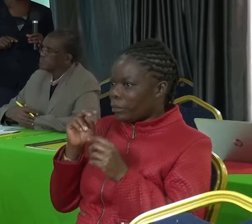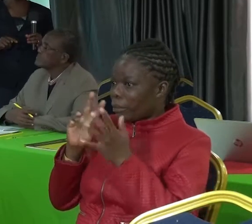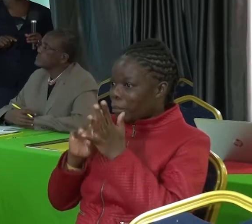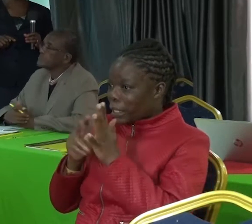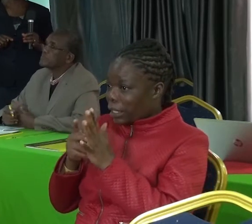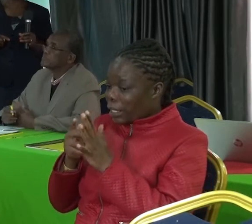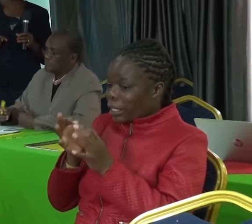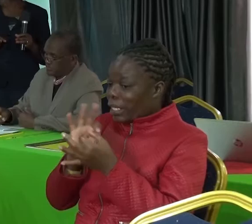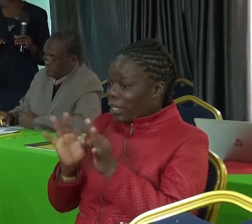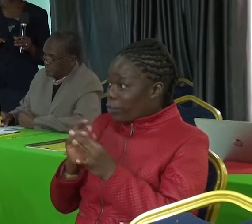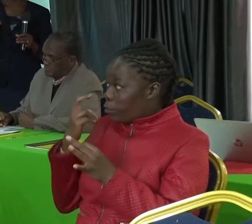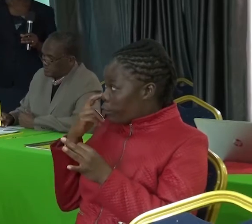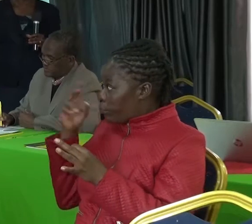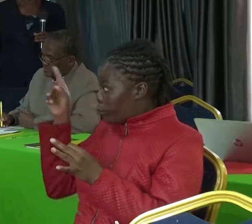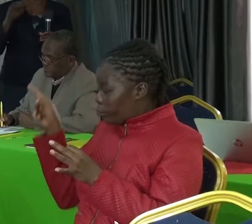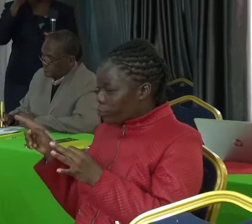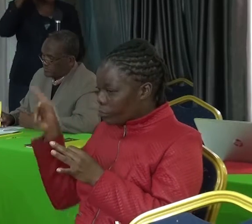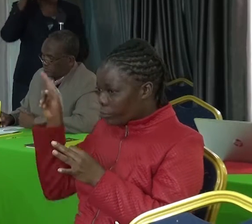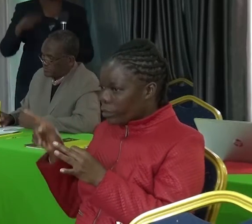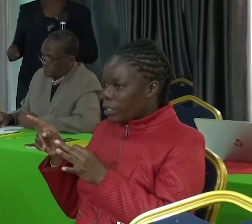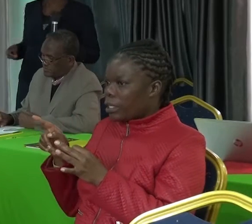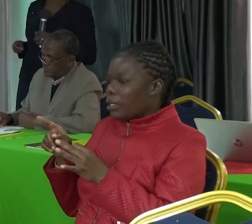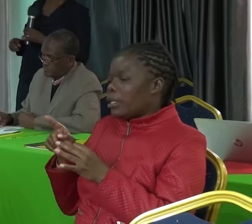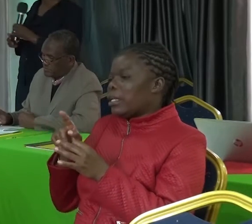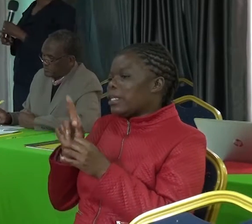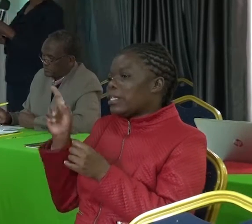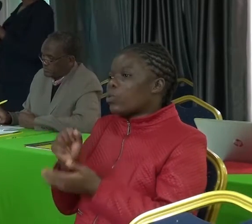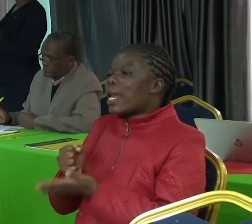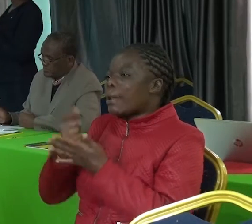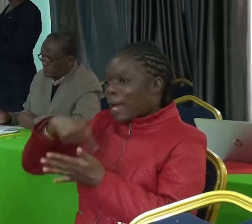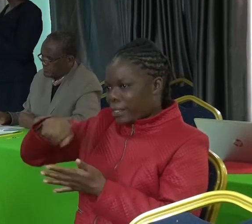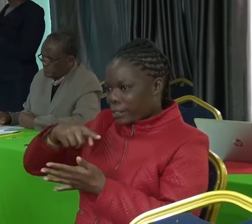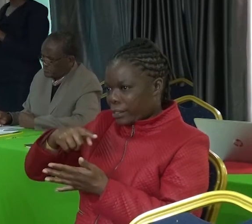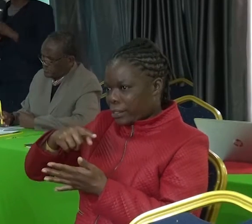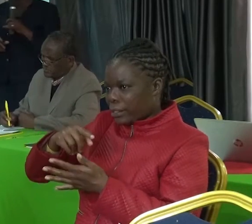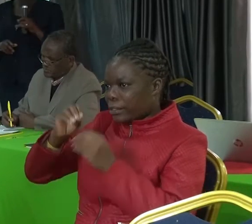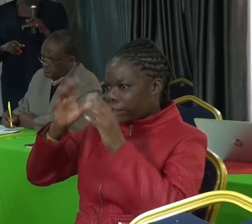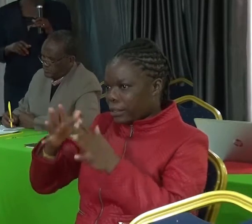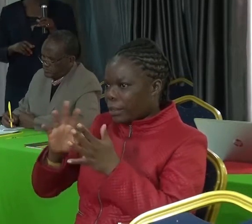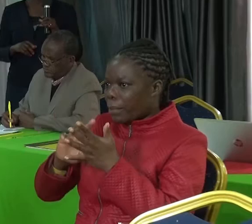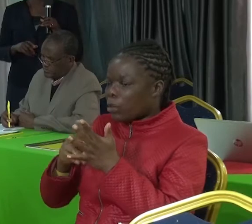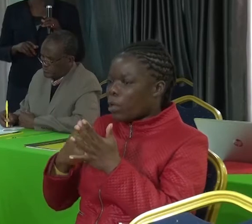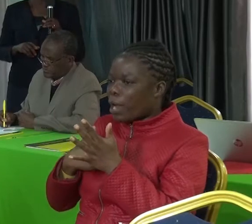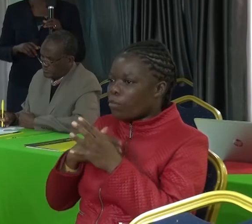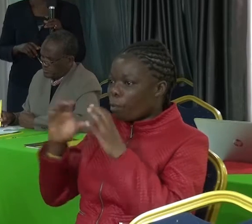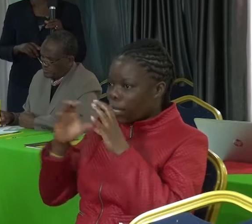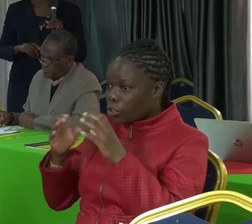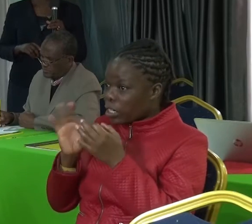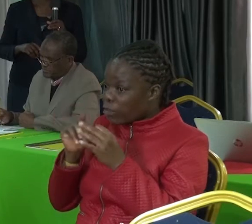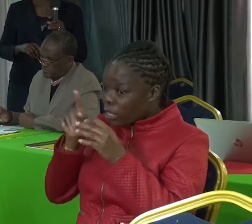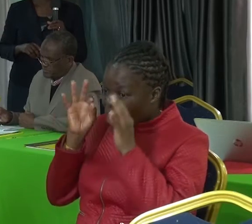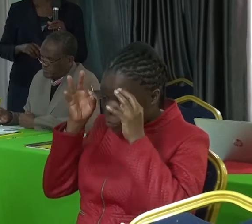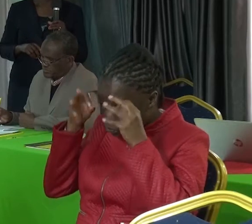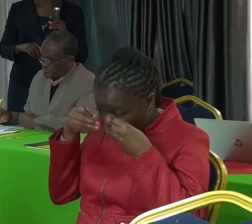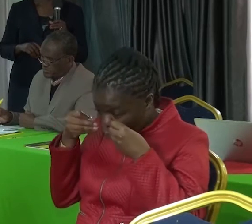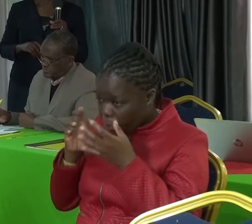you won't help us critique. You will throw them and say, this is what. There is communications technology